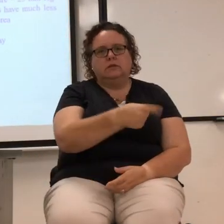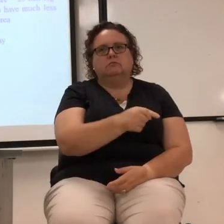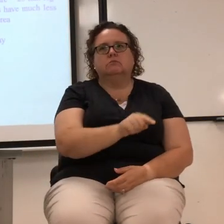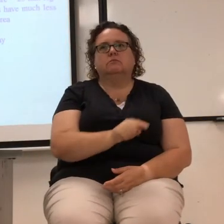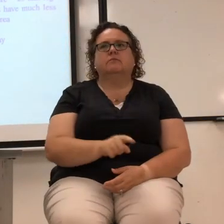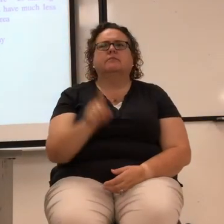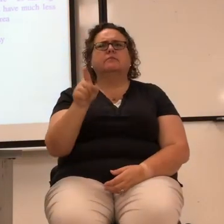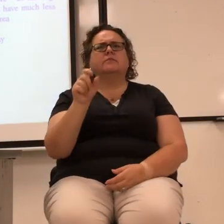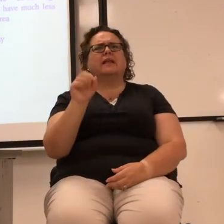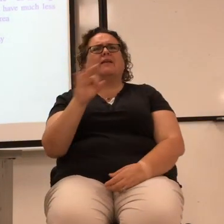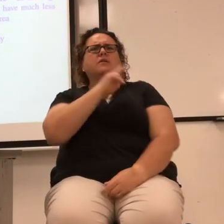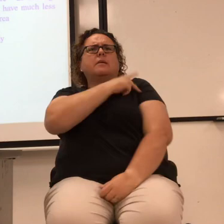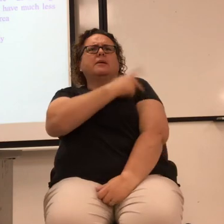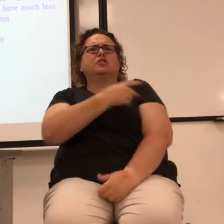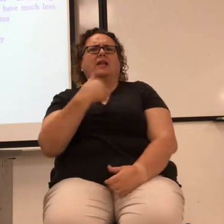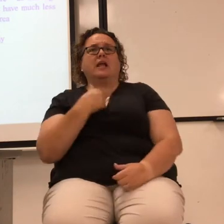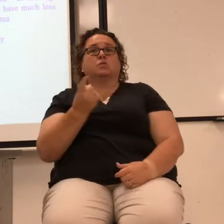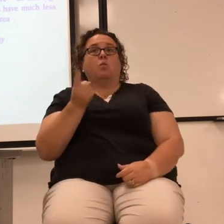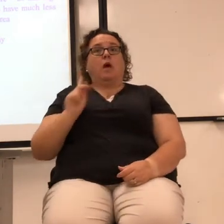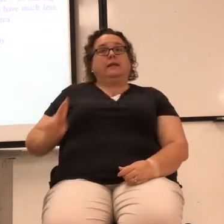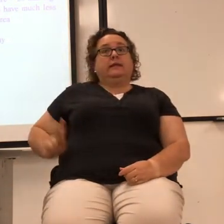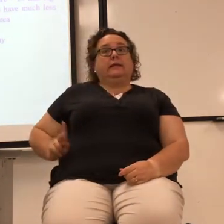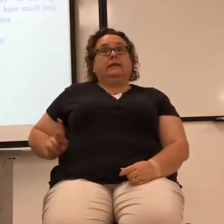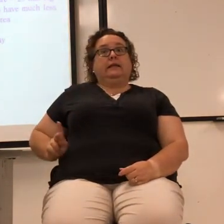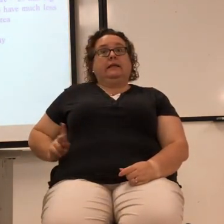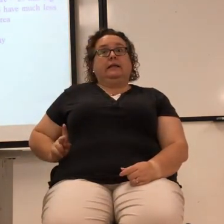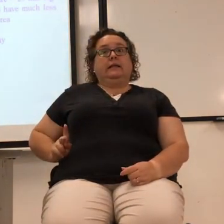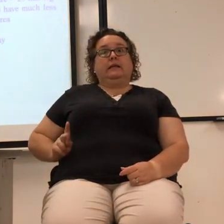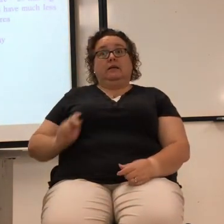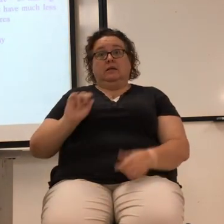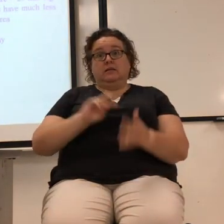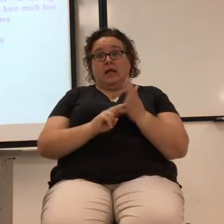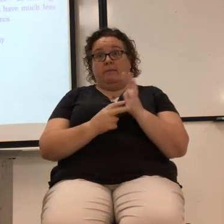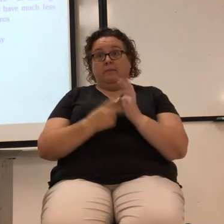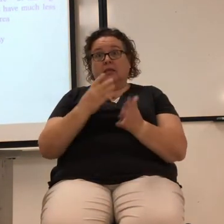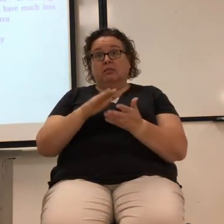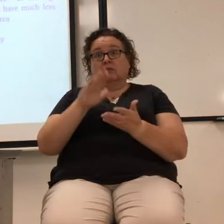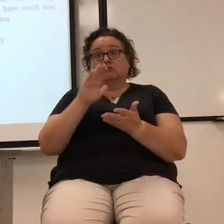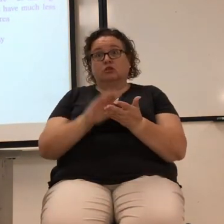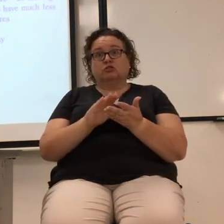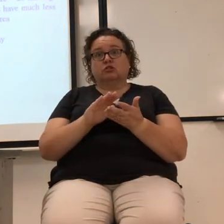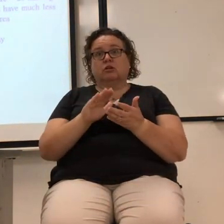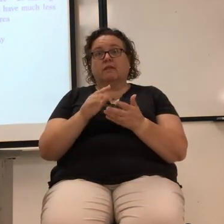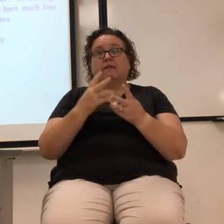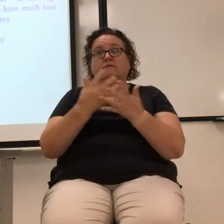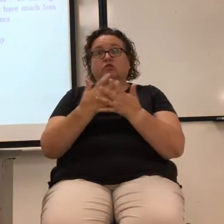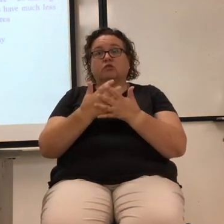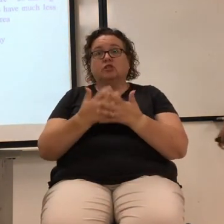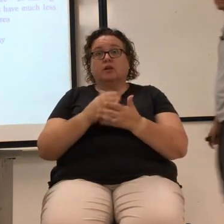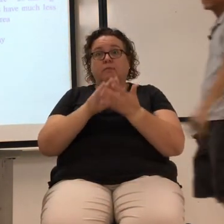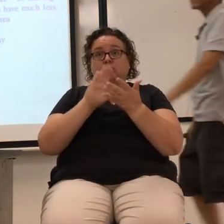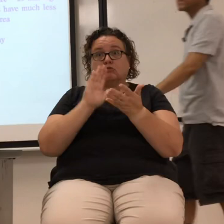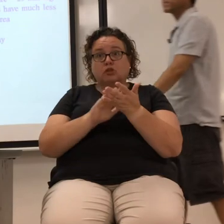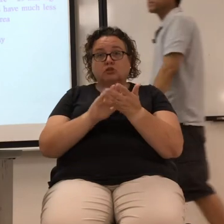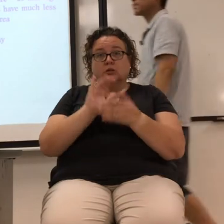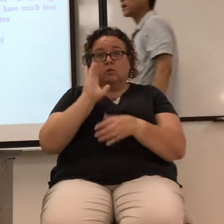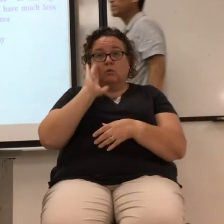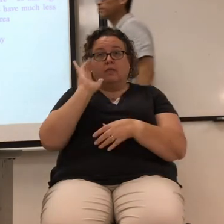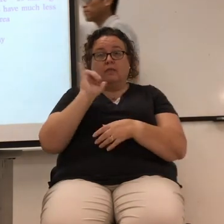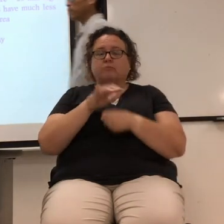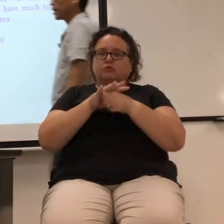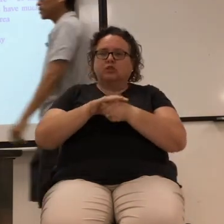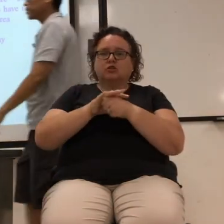Okay. If the patient has one kidney, does the pressure, the filtration pressure, does that raise?